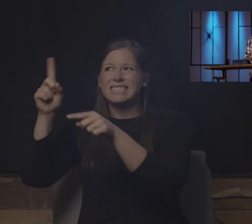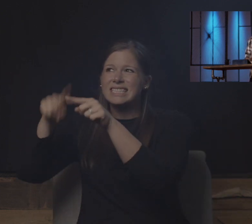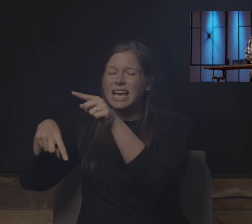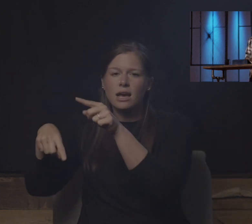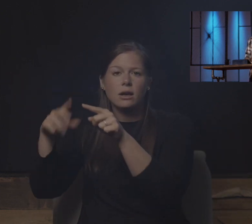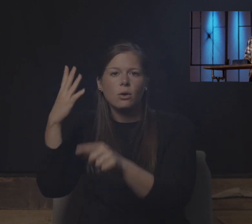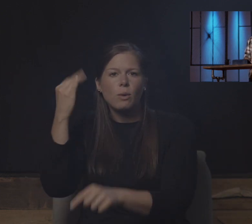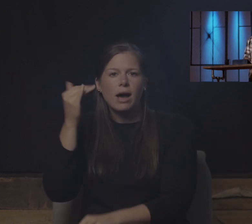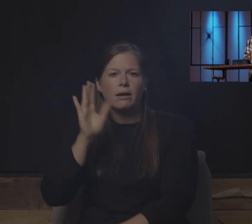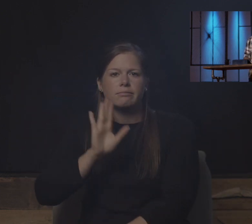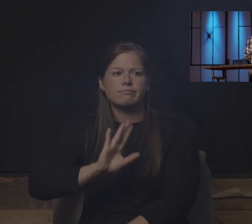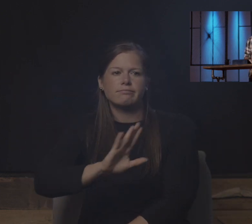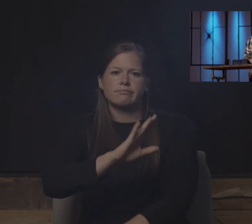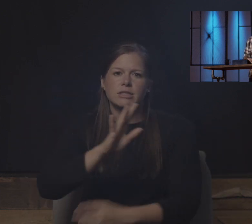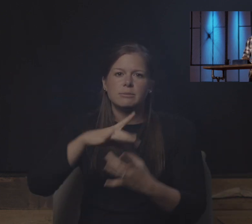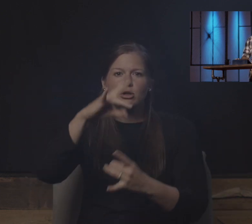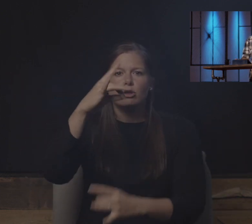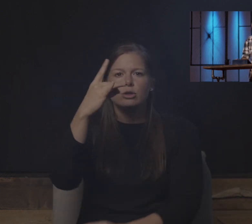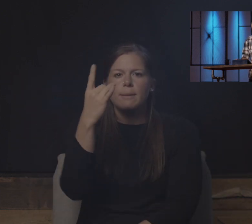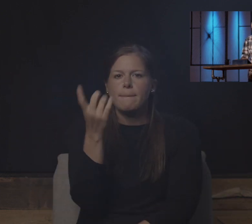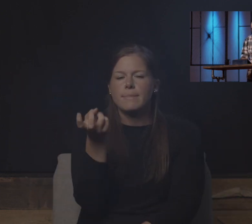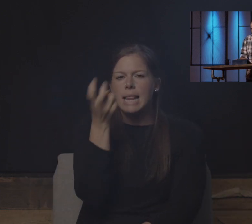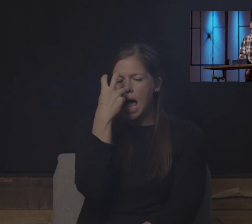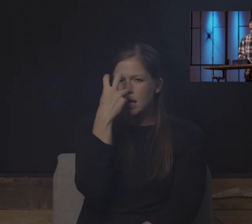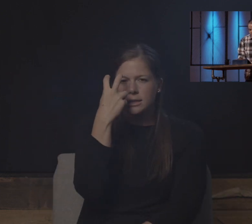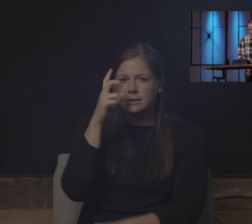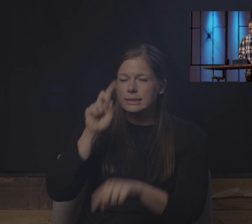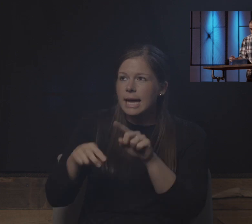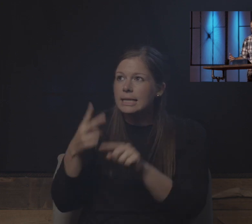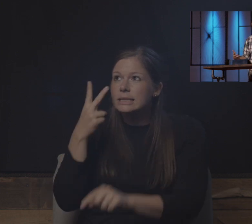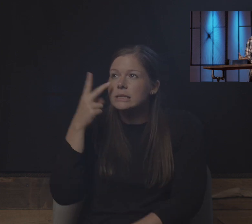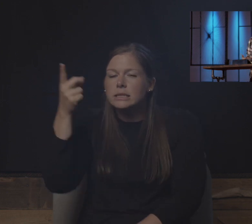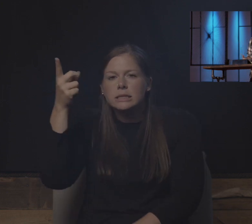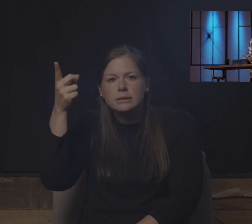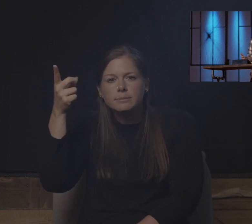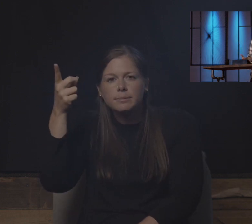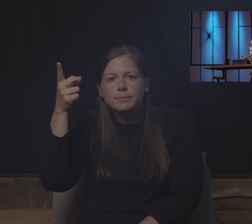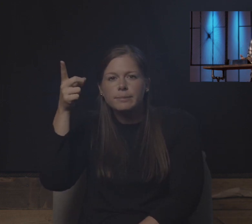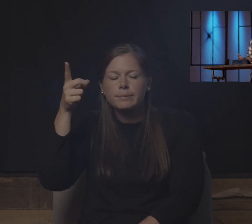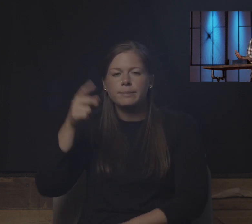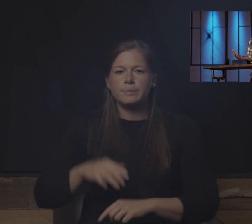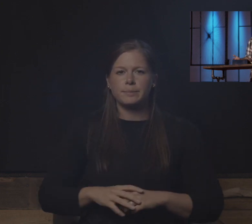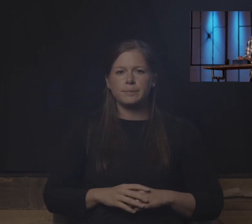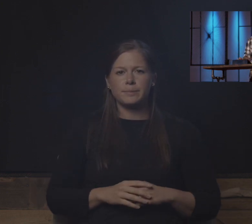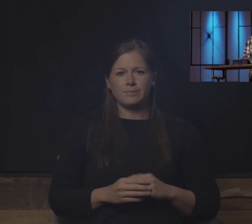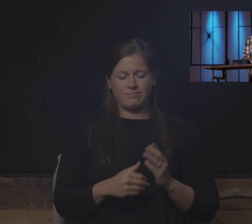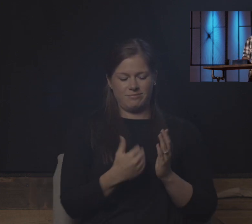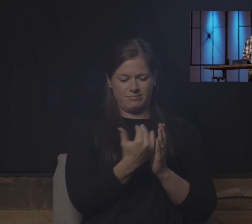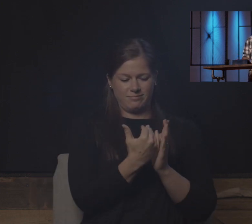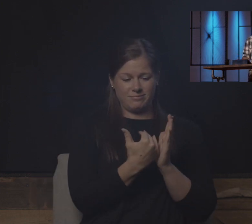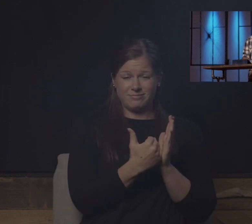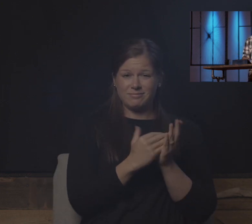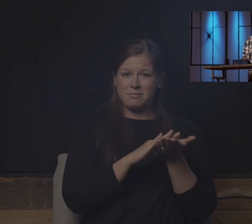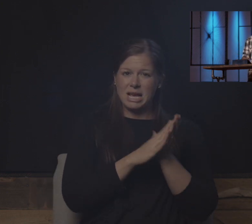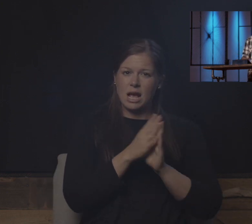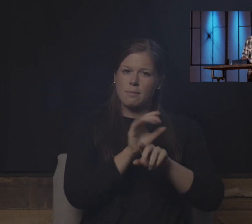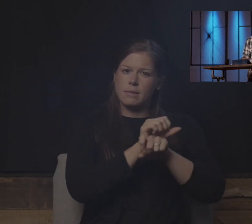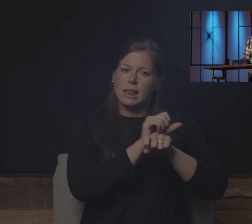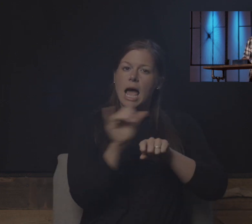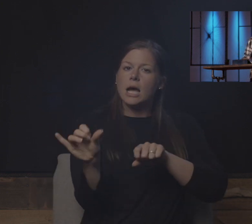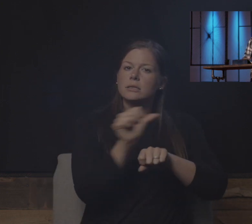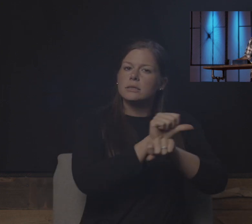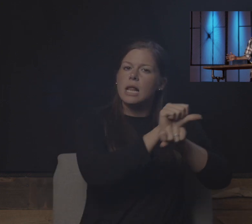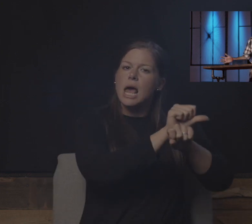believing that they have the truth. As a result of being hostile to God, they are, verse 3, quote, slaves to various passions and